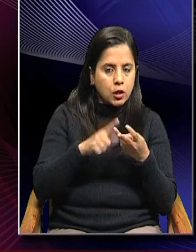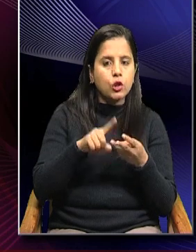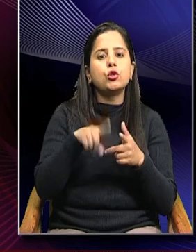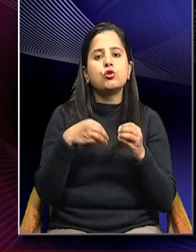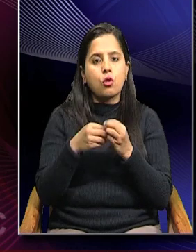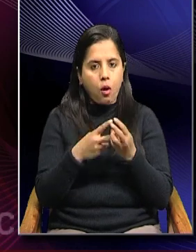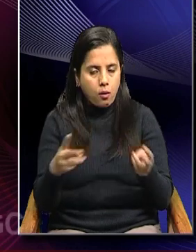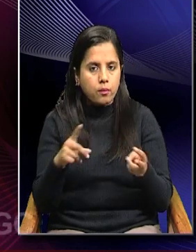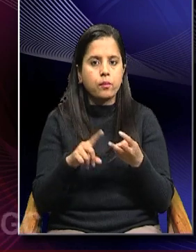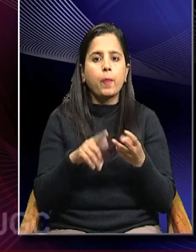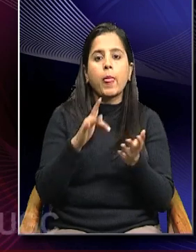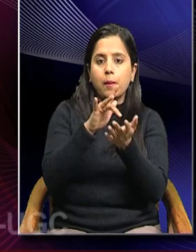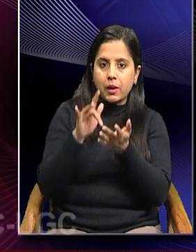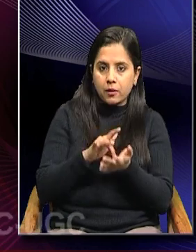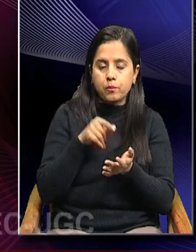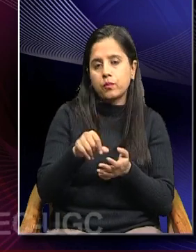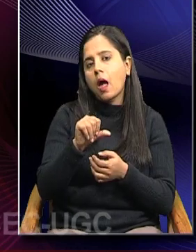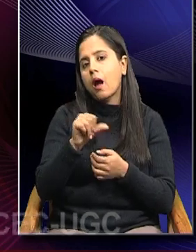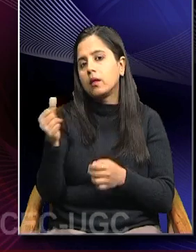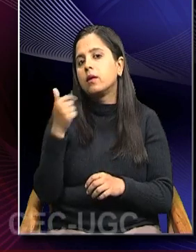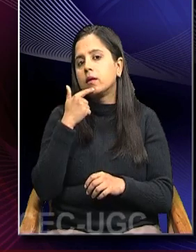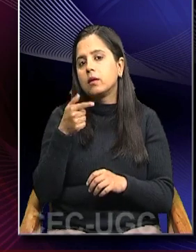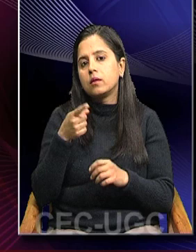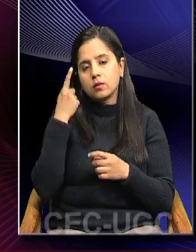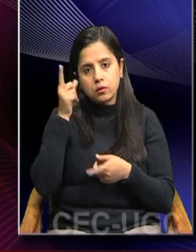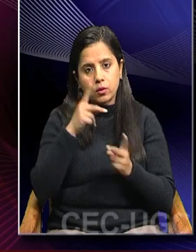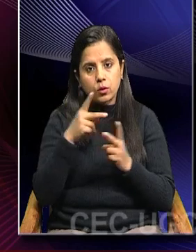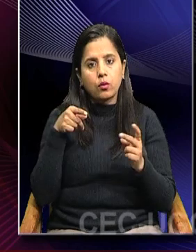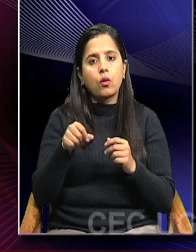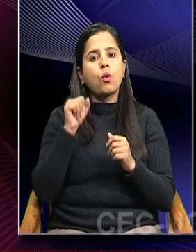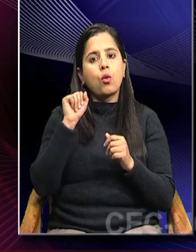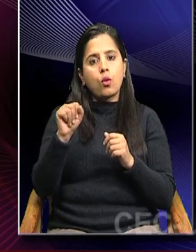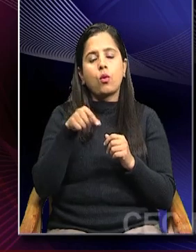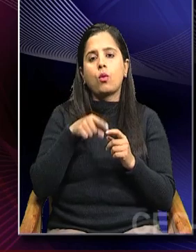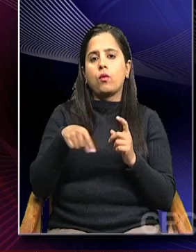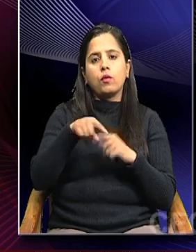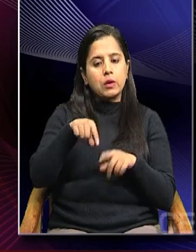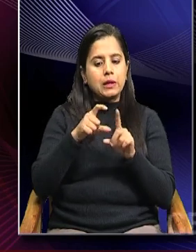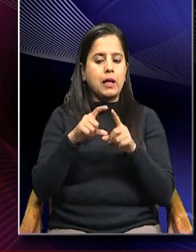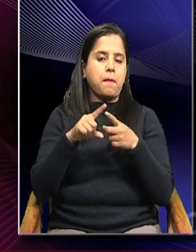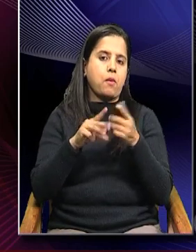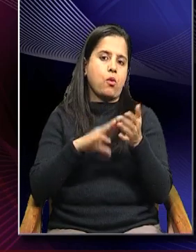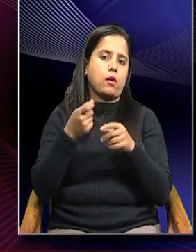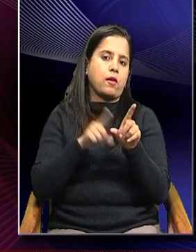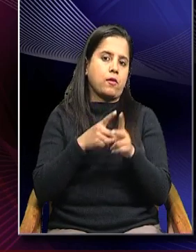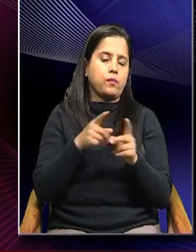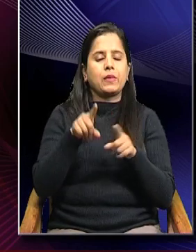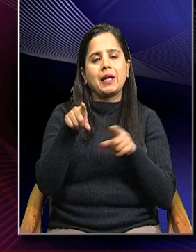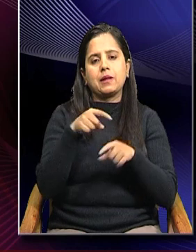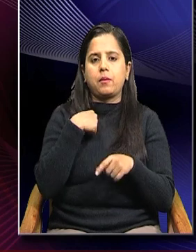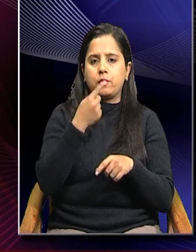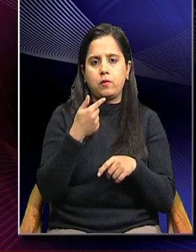occupation, location and other statistical components of a particular demography. That suppose I am